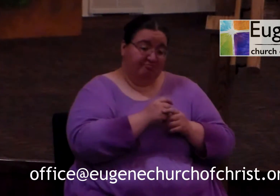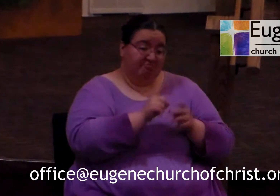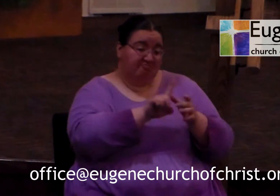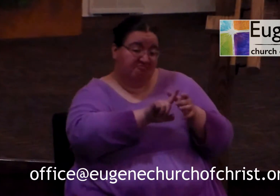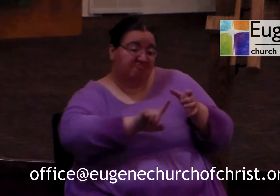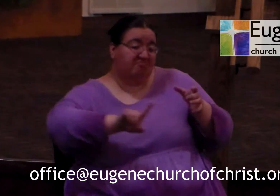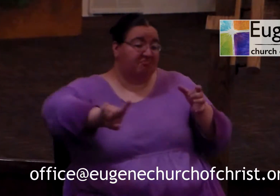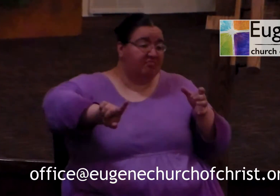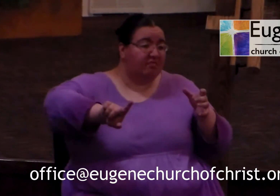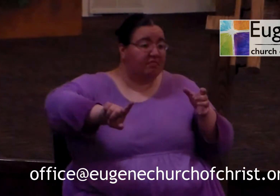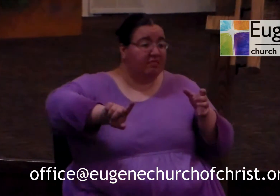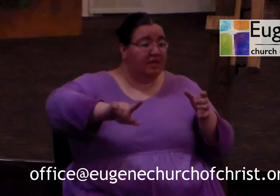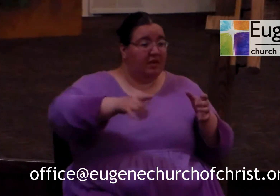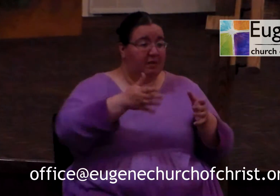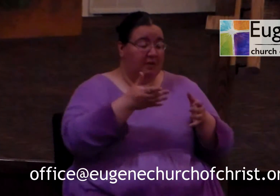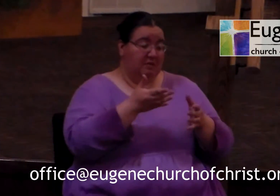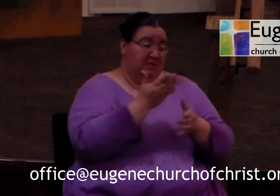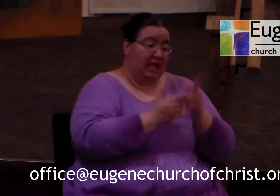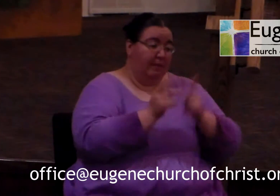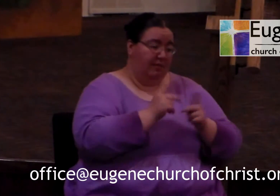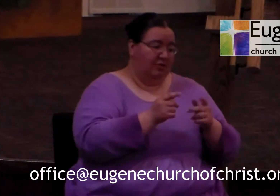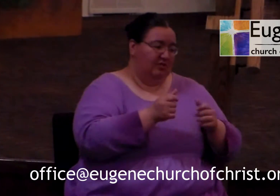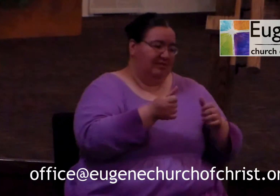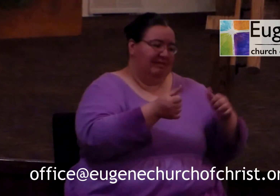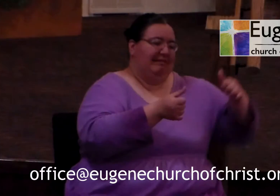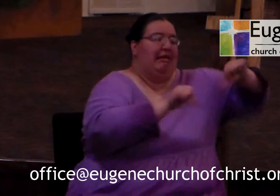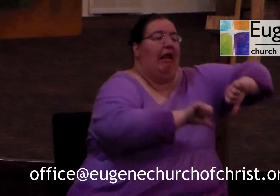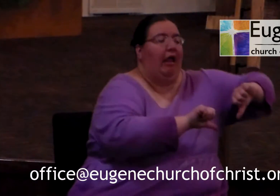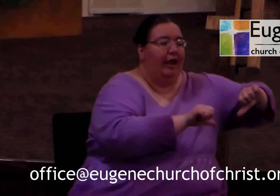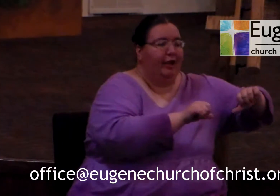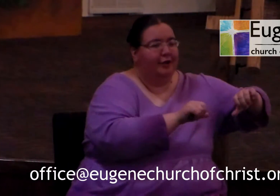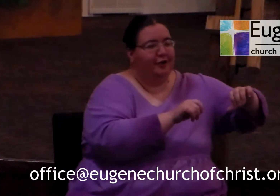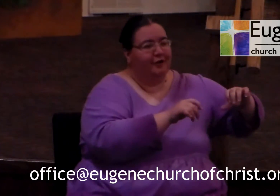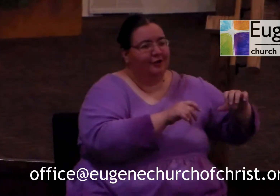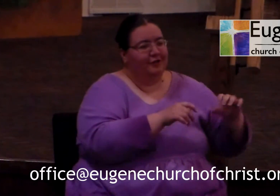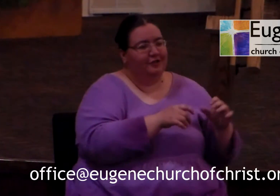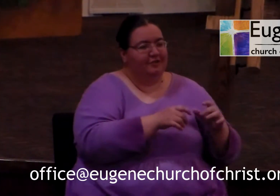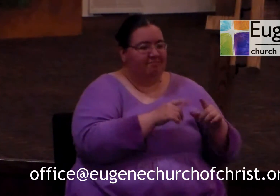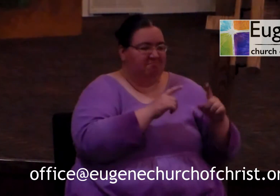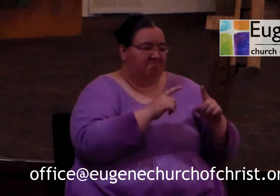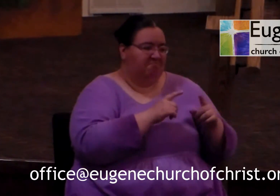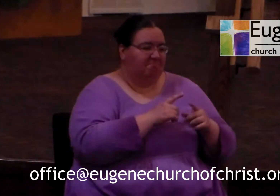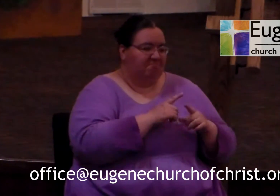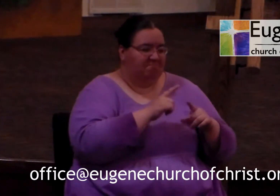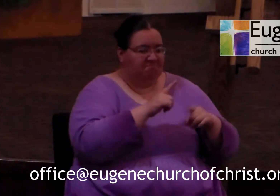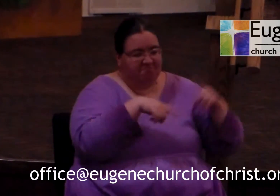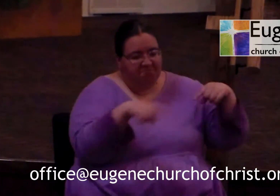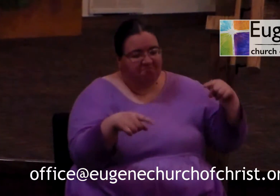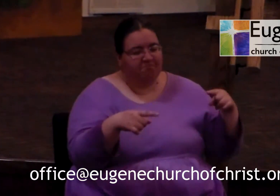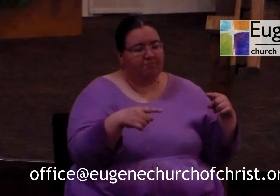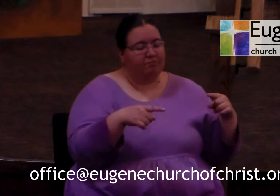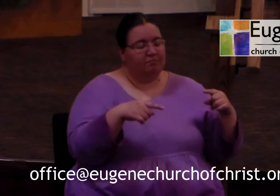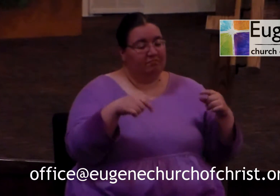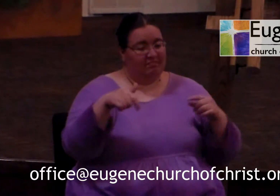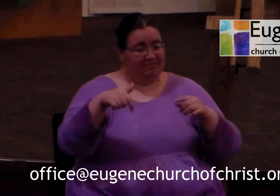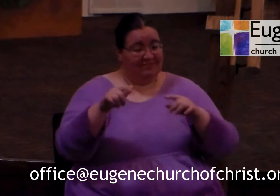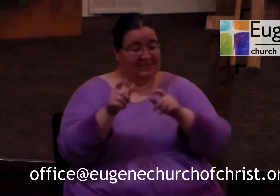might describe as deniers, or maybe in any other number of ways. And the disciples are in a little bit